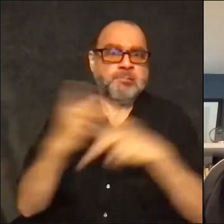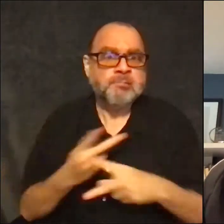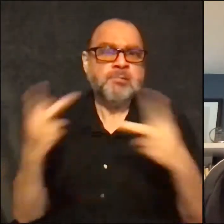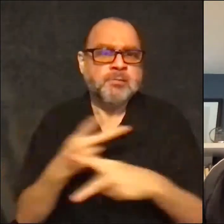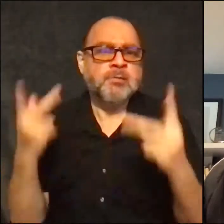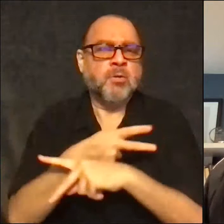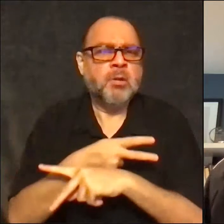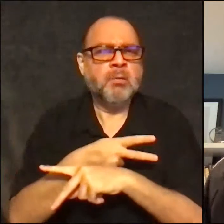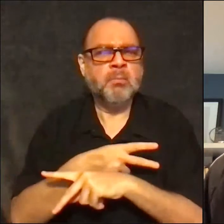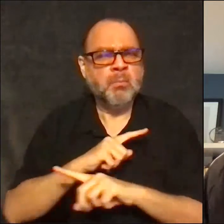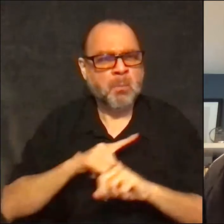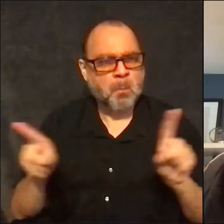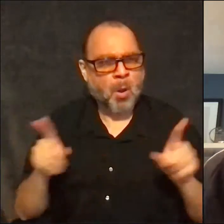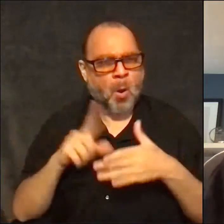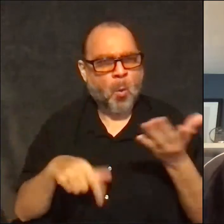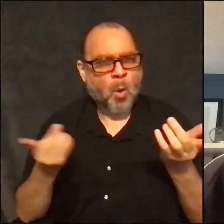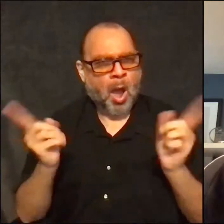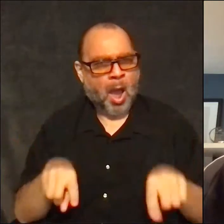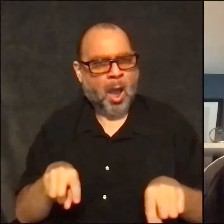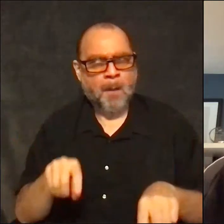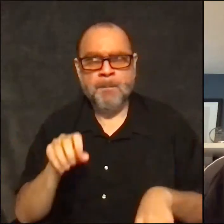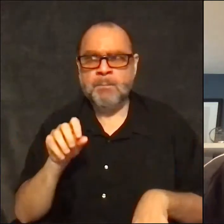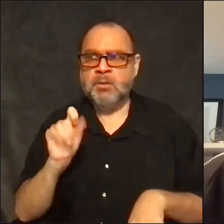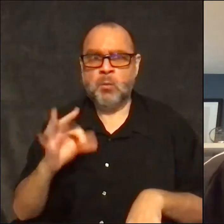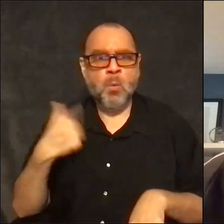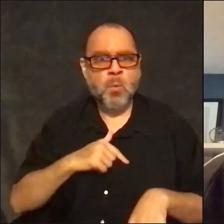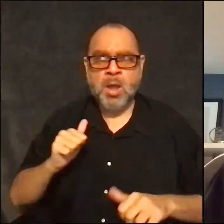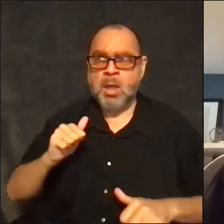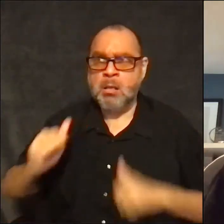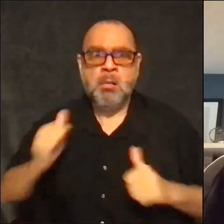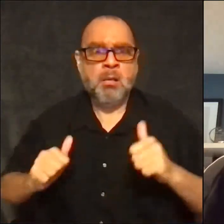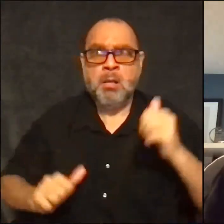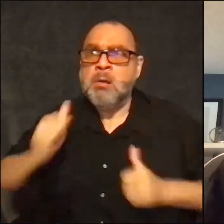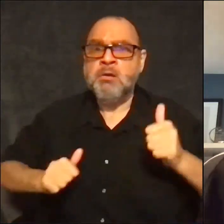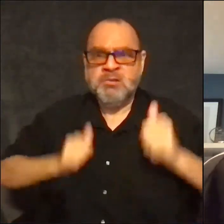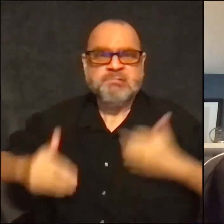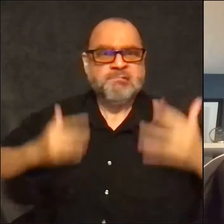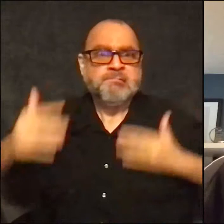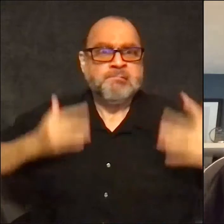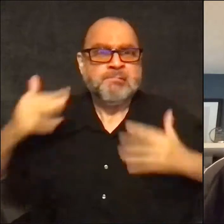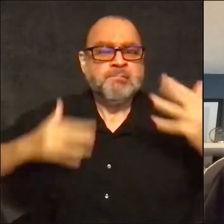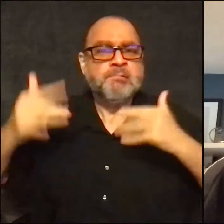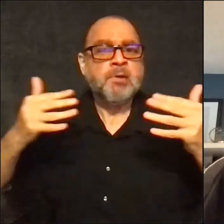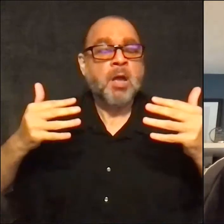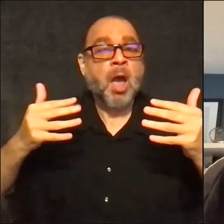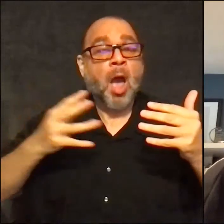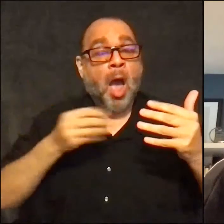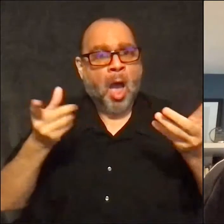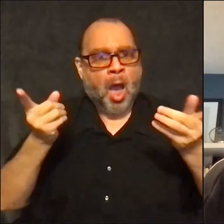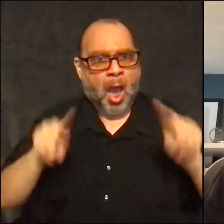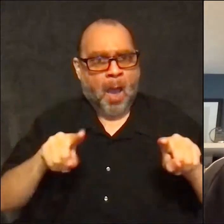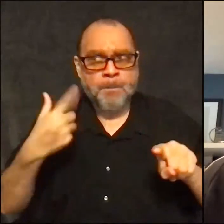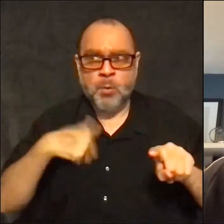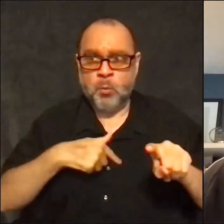that and then we show some signs of humanity and maybe make a mistake or maybe have to step down? Just this